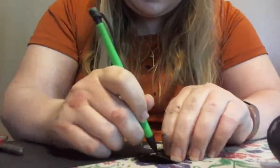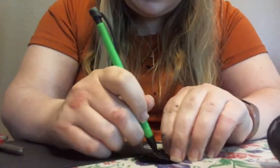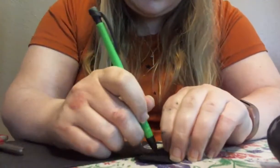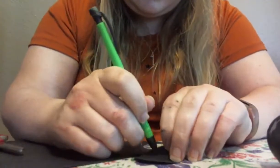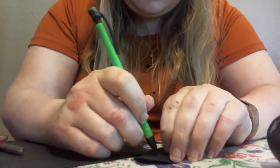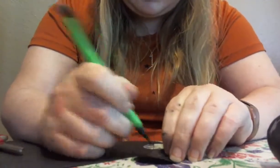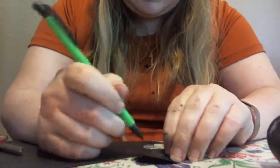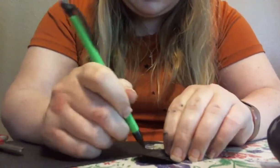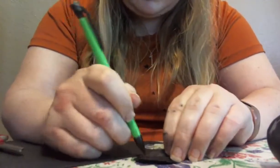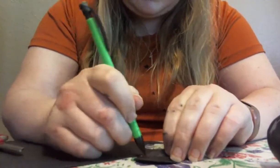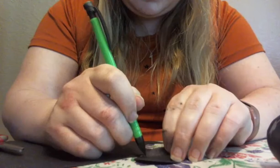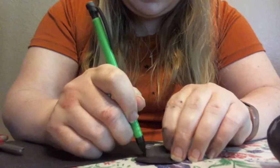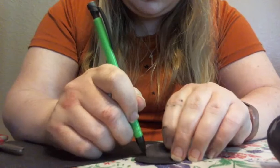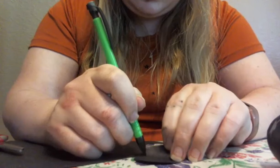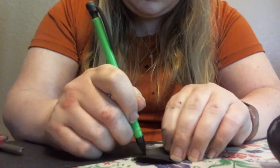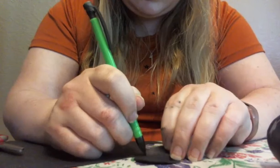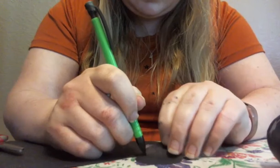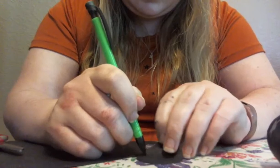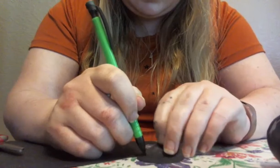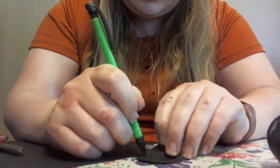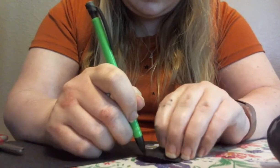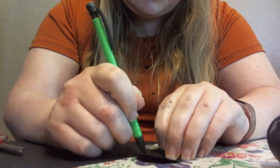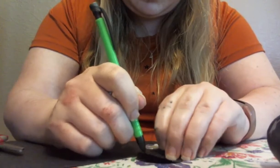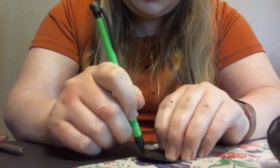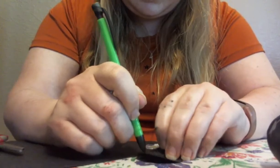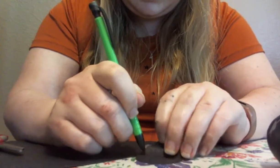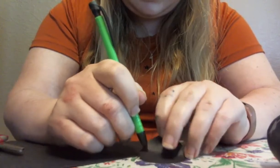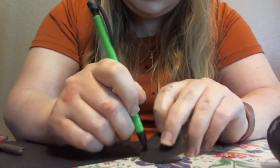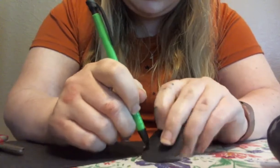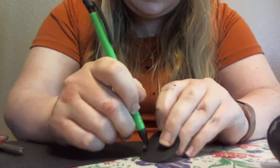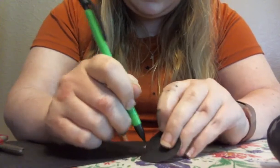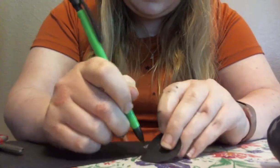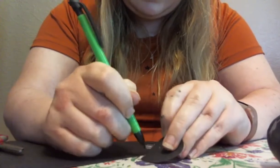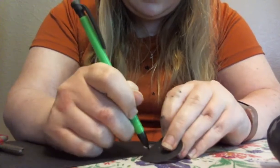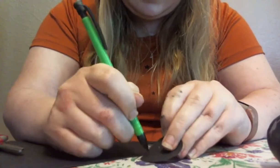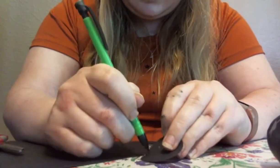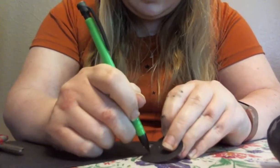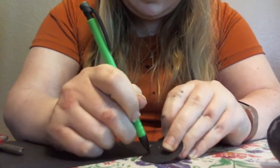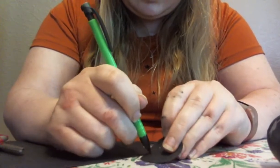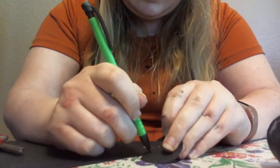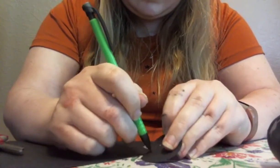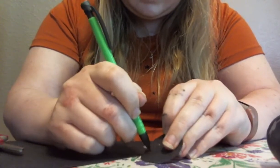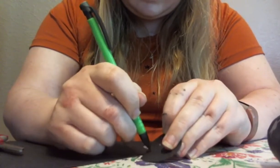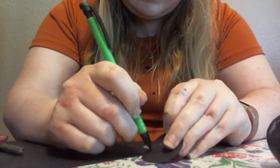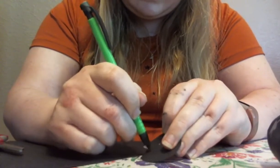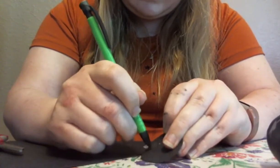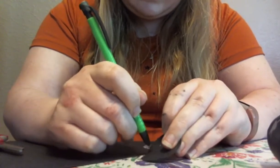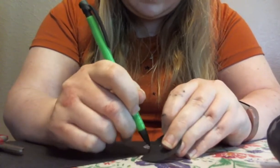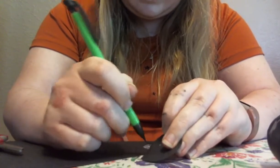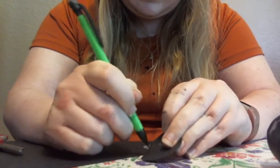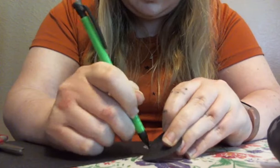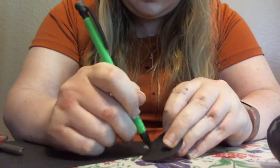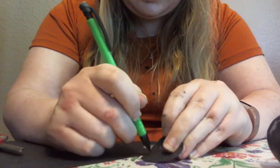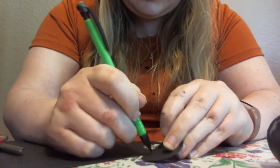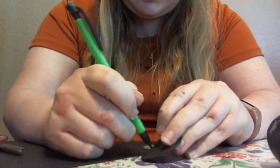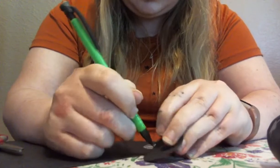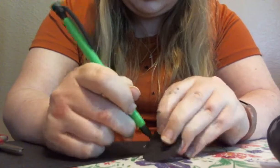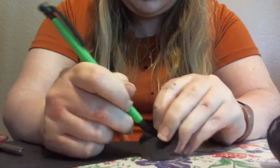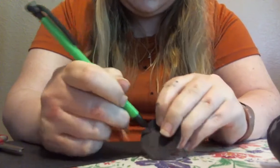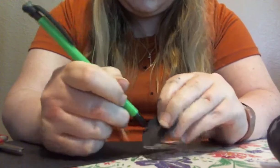And if you want a little bit bigger holes, you can give it a wiggle like this, and it'll open up the hole a little